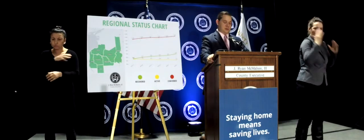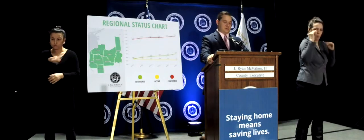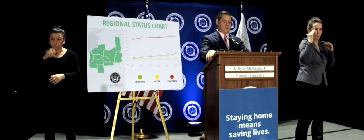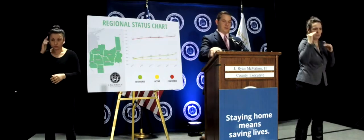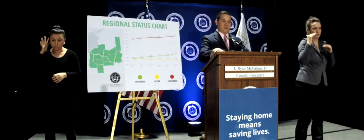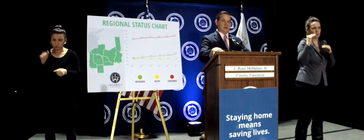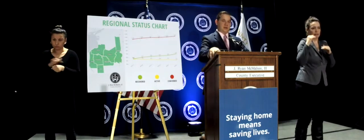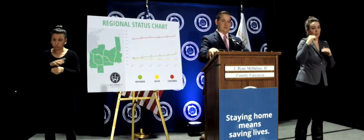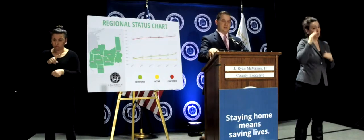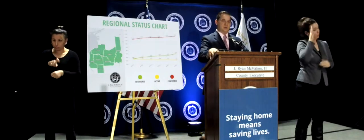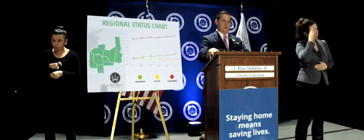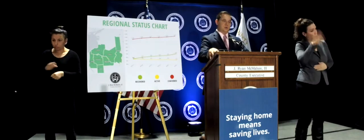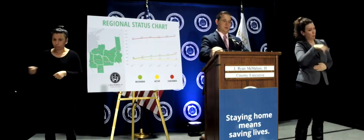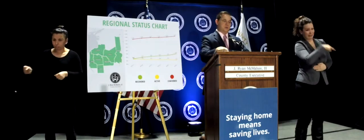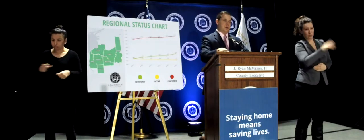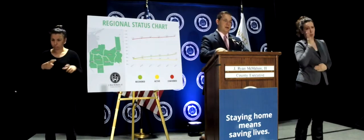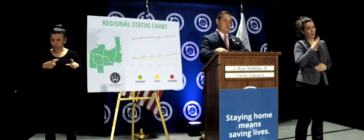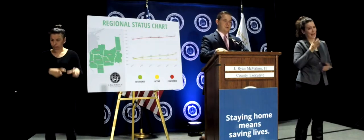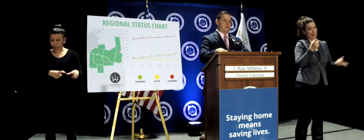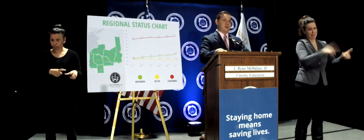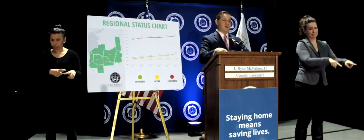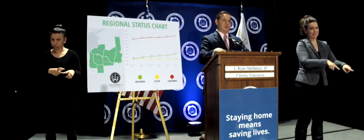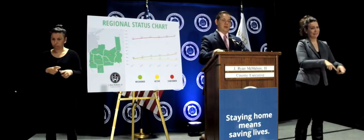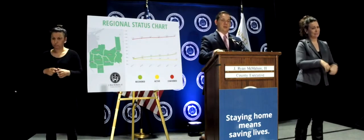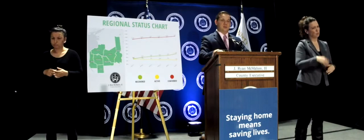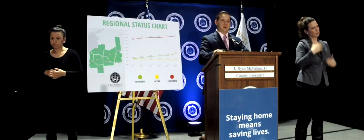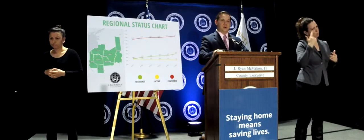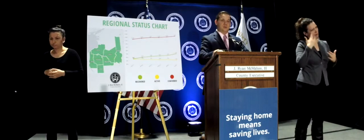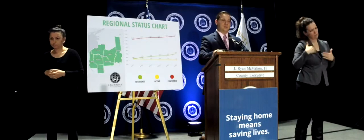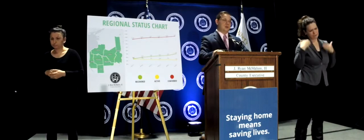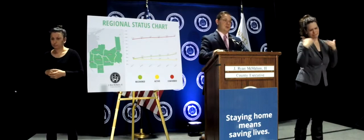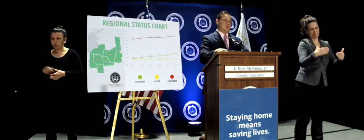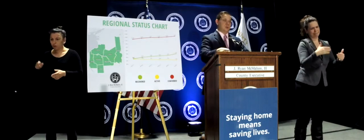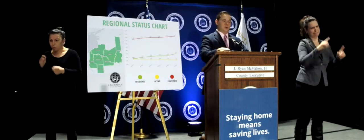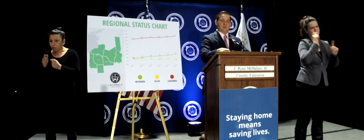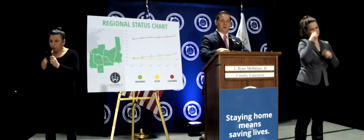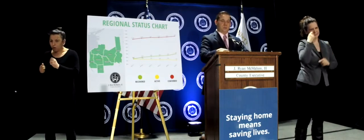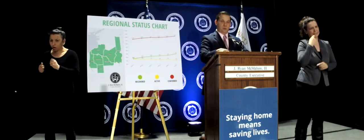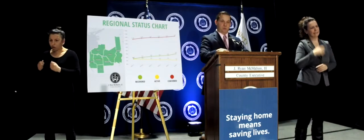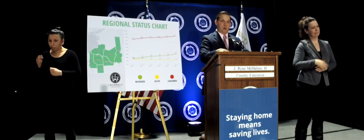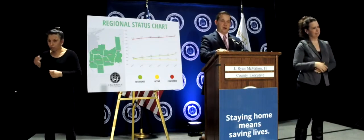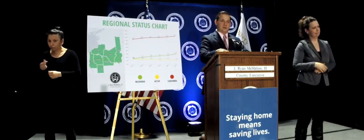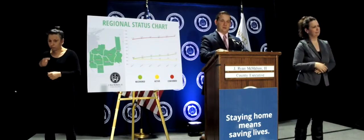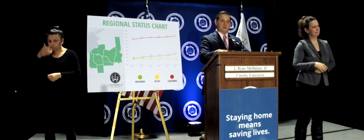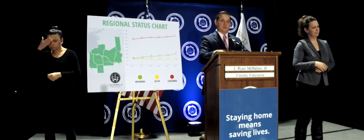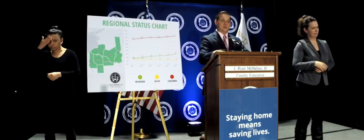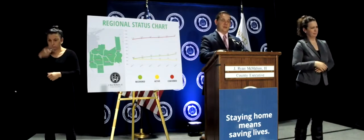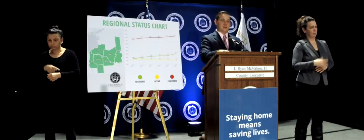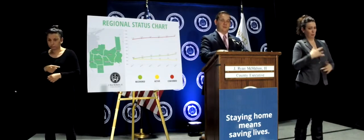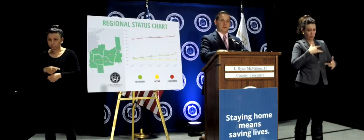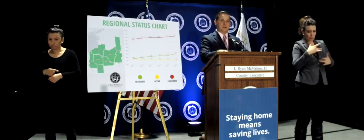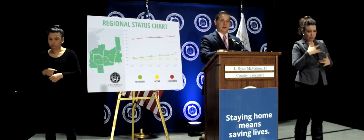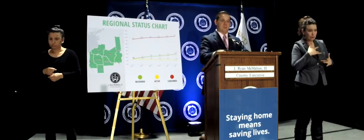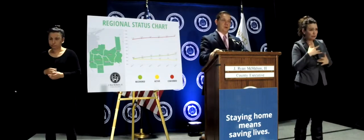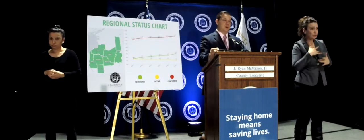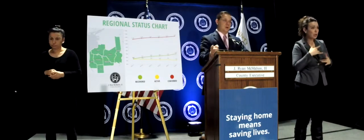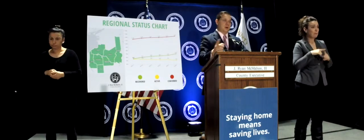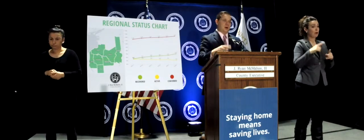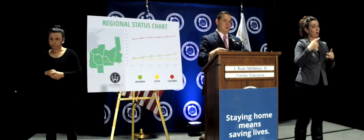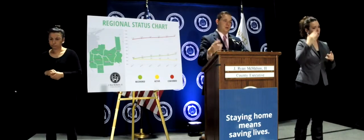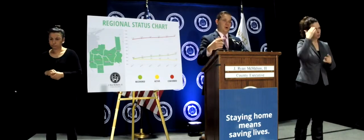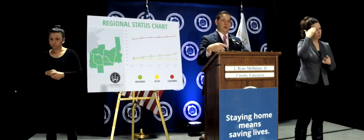these affiliated cases. We knew that there's positives. We had concerns. We're being proactive. We're taking the fight to